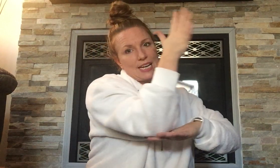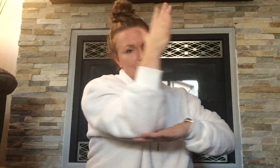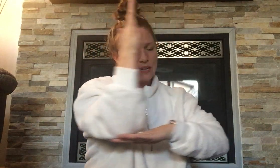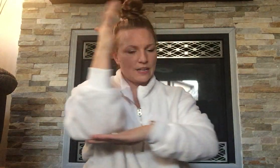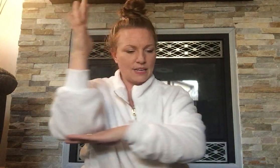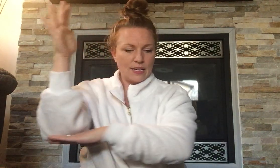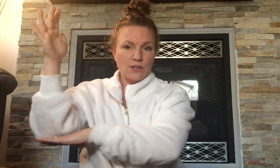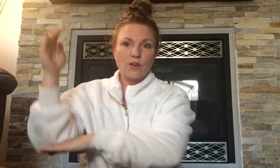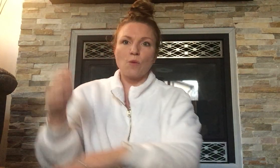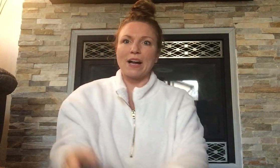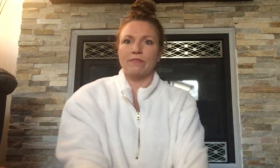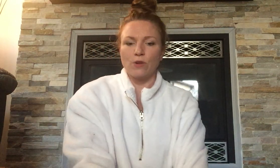beginning, you can go back and forth.